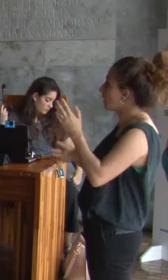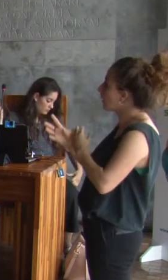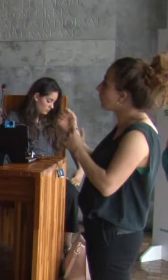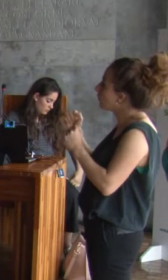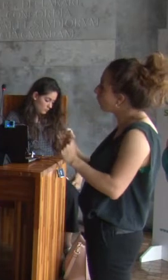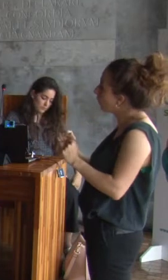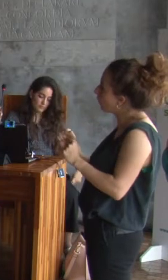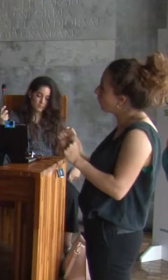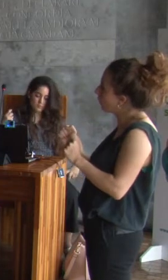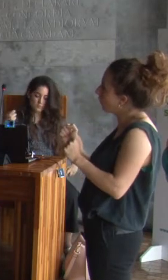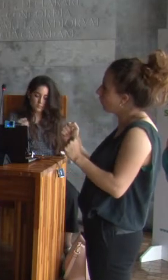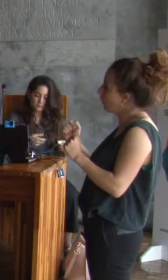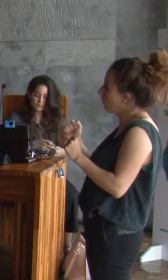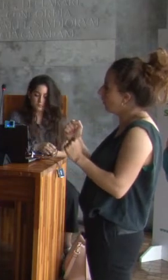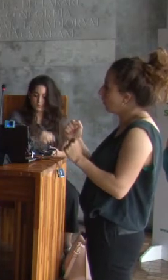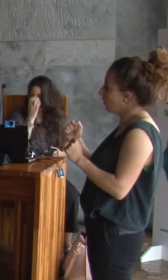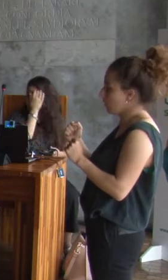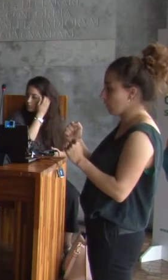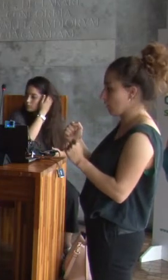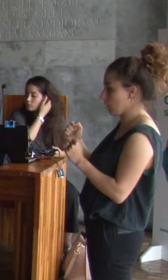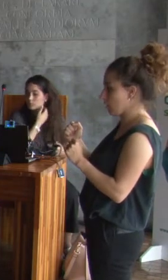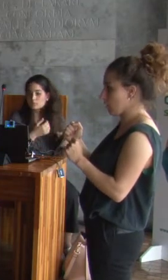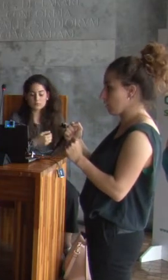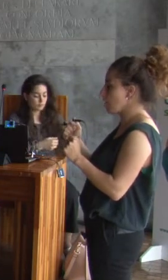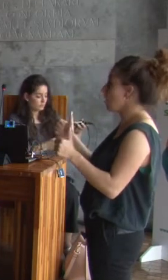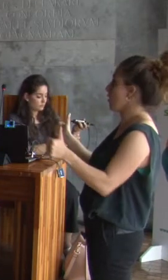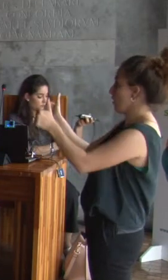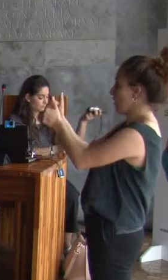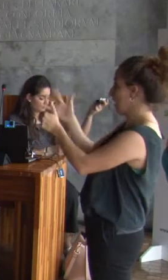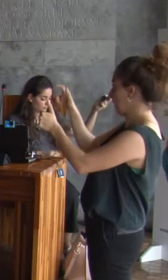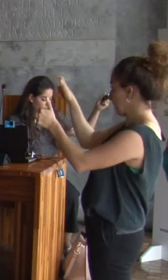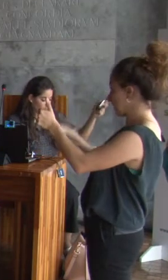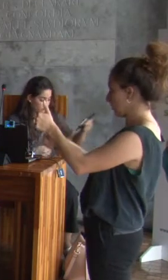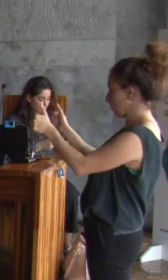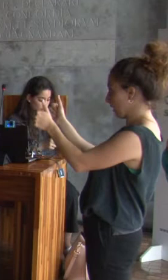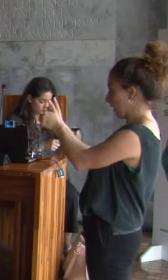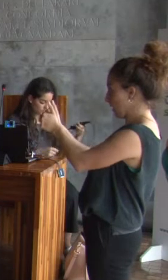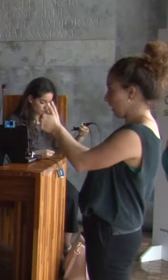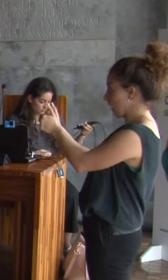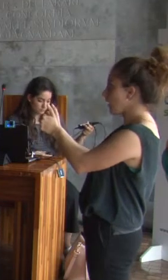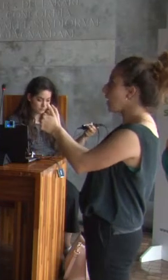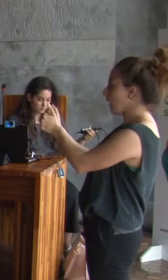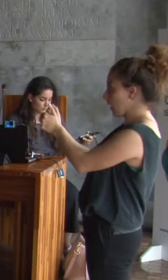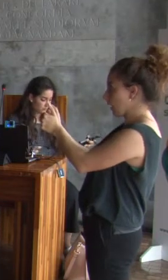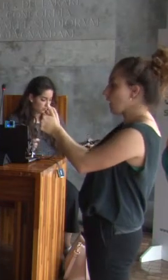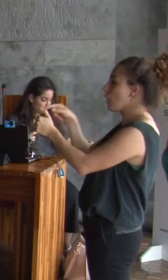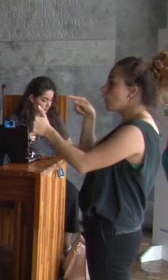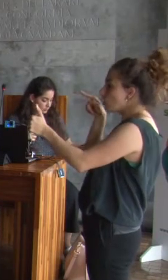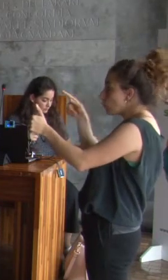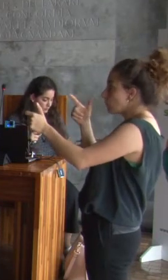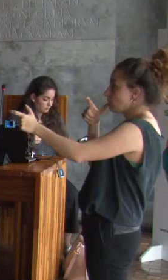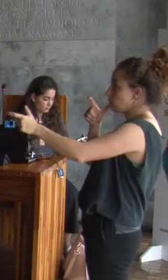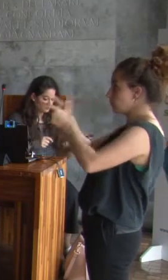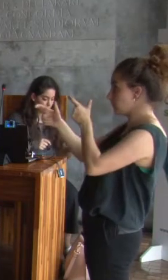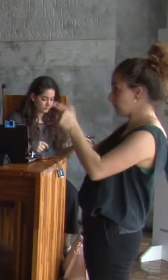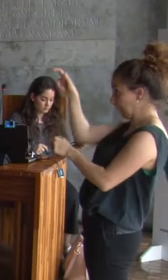may actually come to an event with support persons. And it's important to know here that